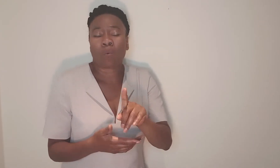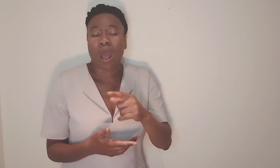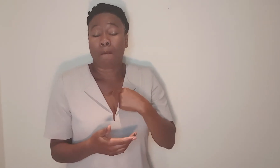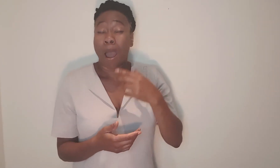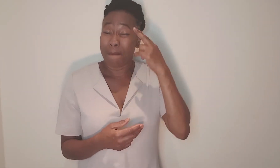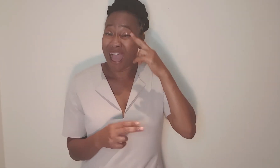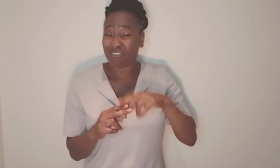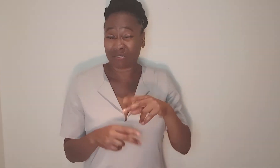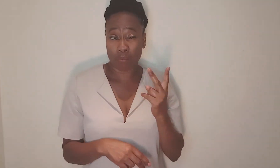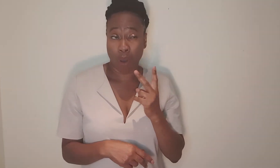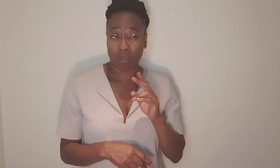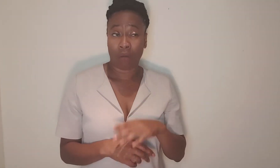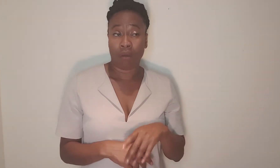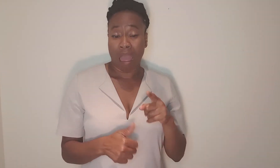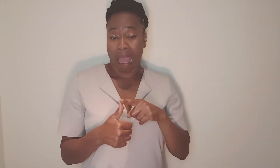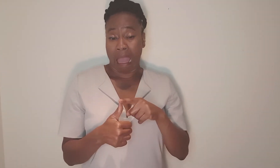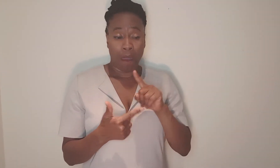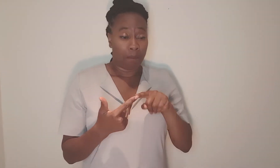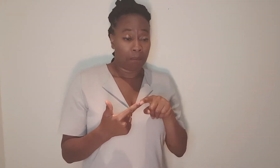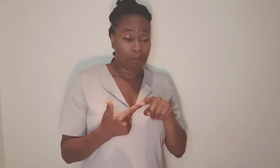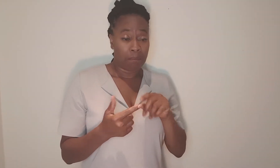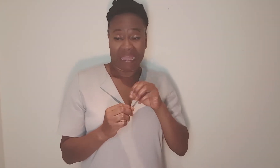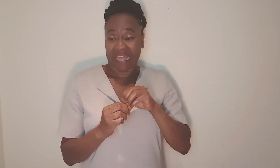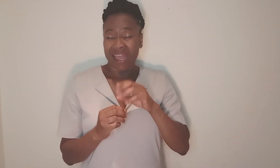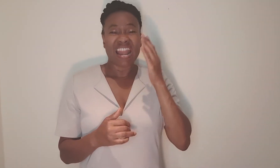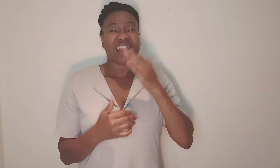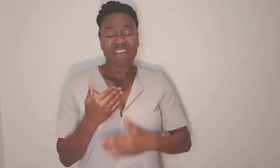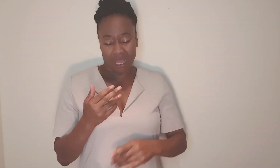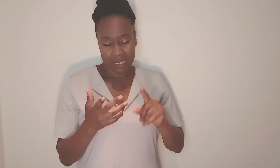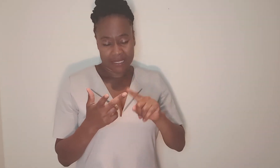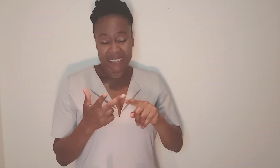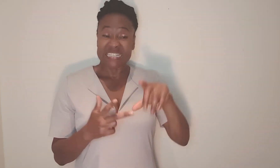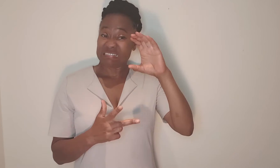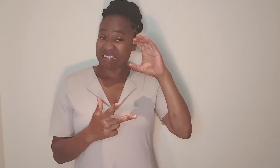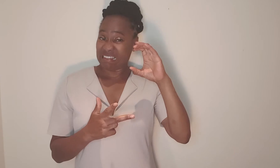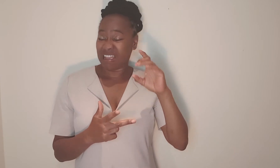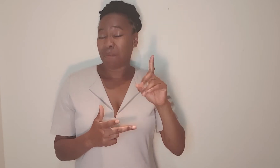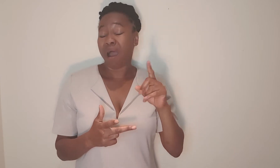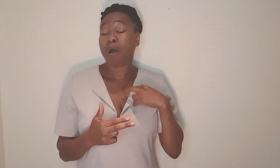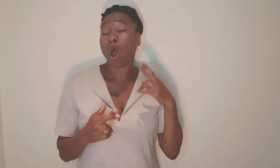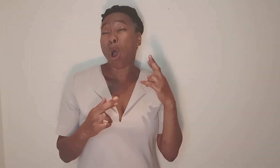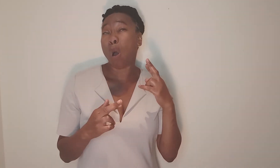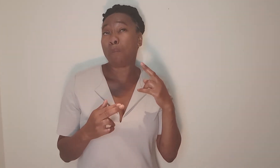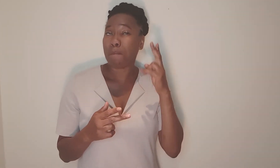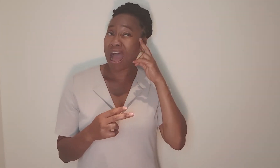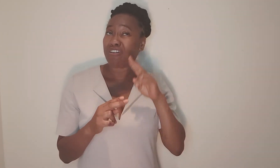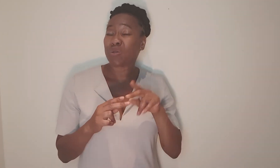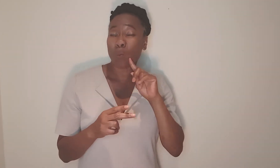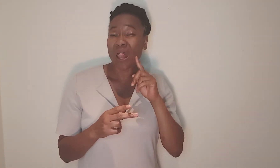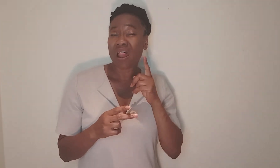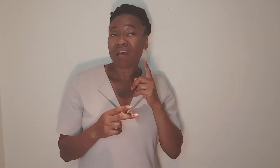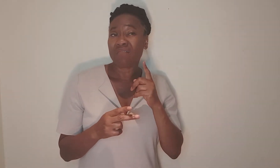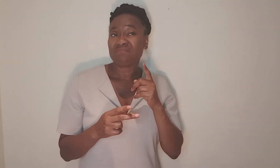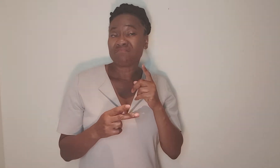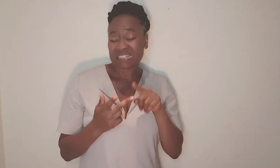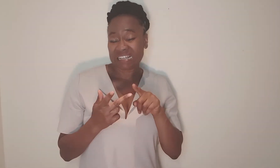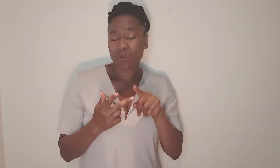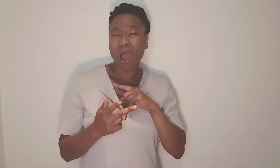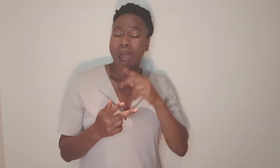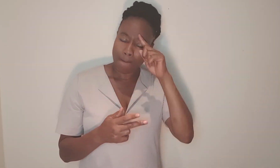B. They never made it to C, but I live in hope because I believe in compromise. And you know what? Maybe one of yous could be my